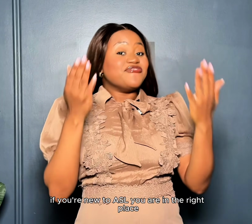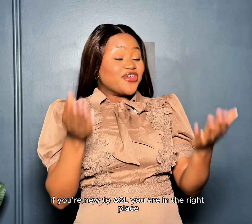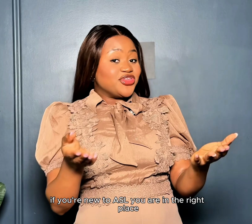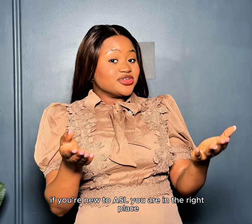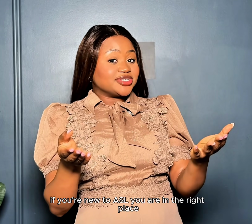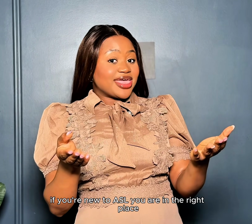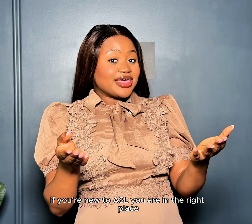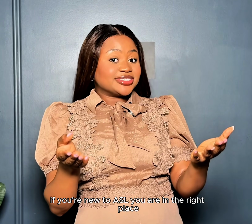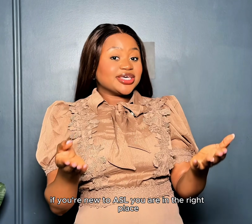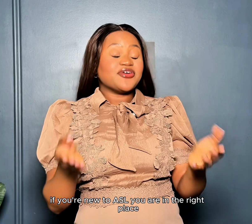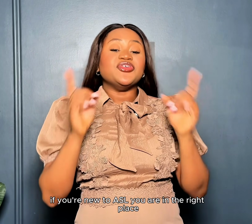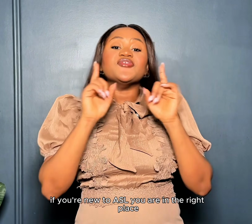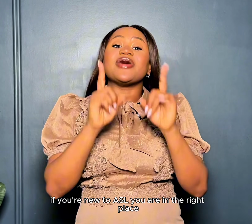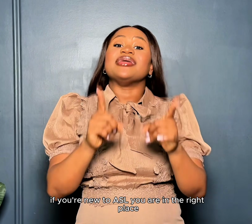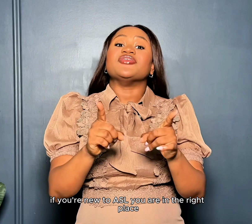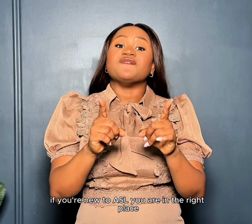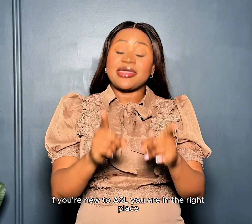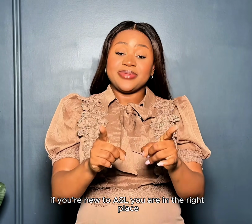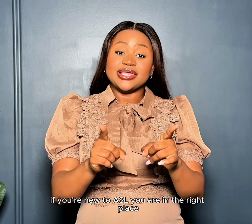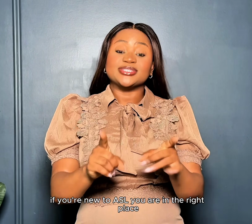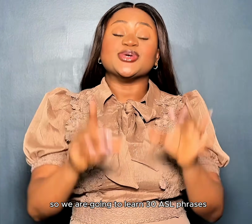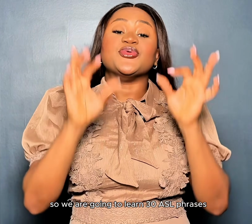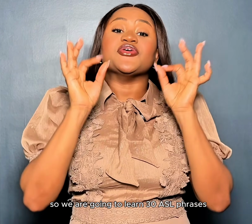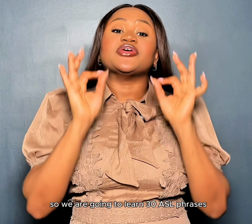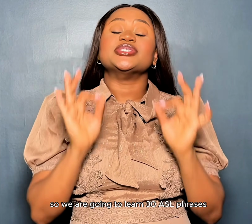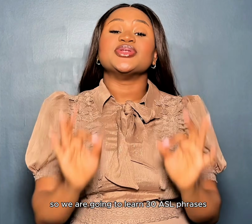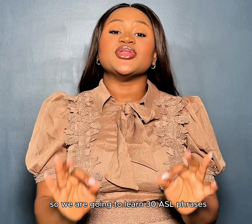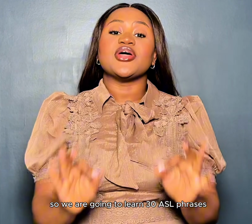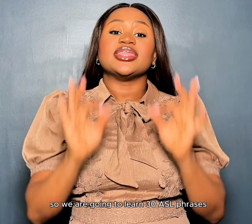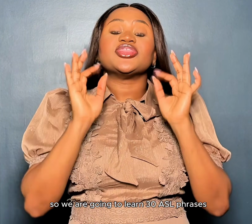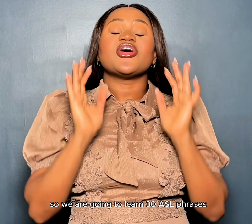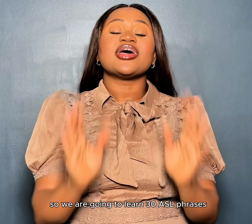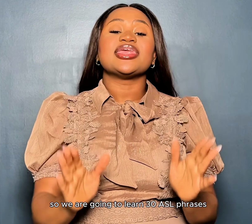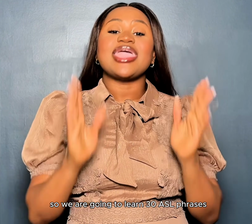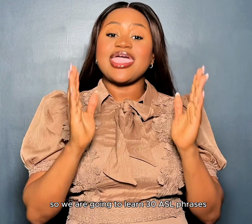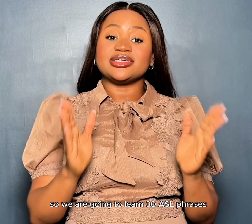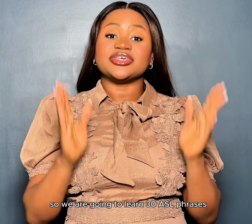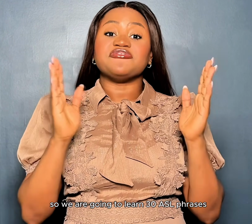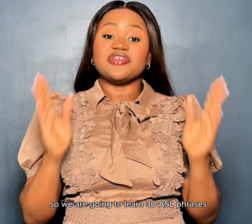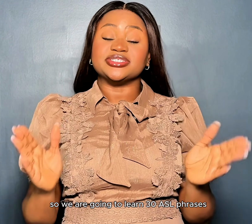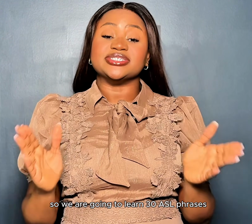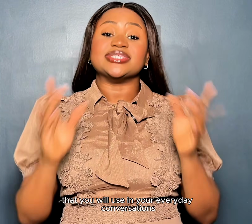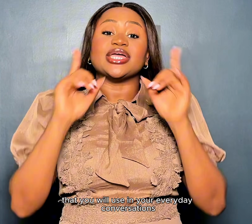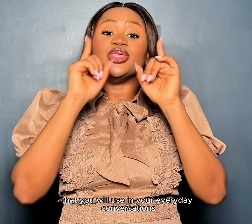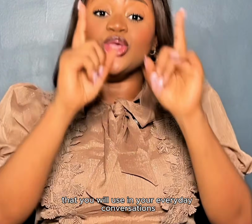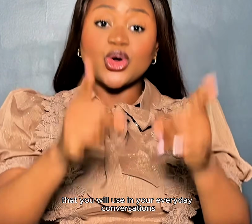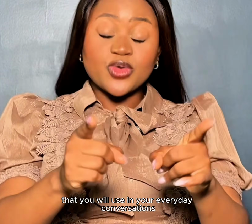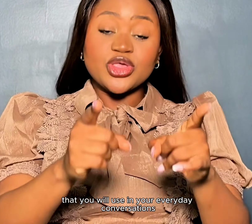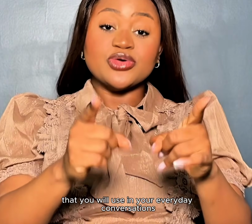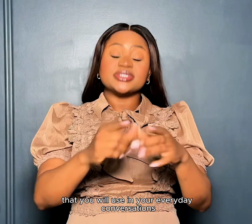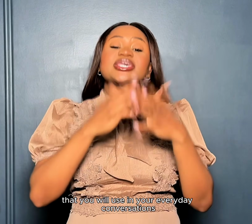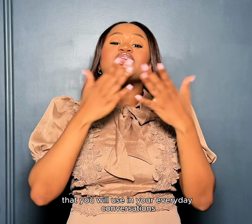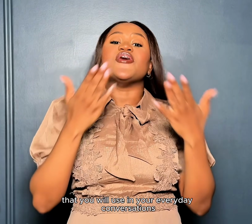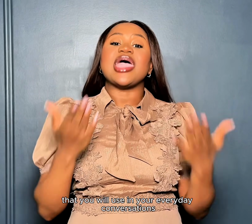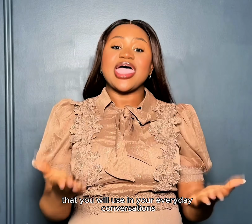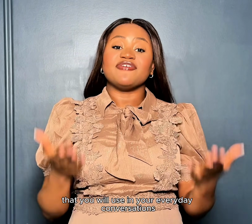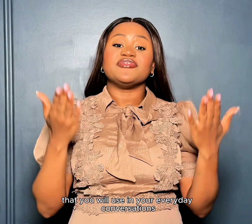If you're new to ASL, you are in the right place. So you're going to learn 30 ASL phrases that you will use in your